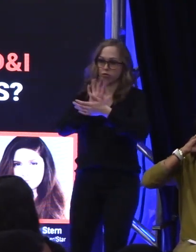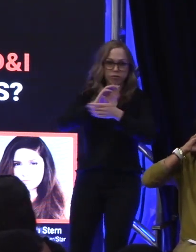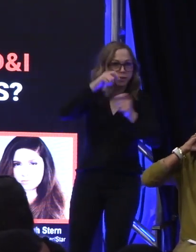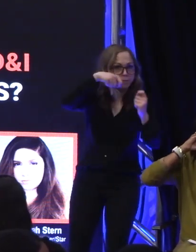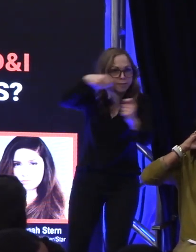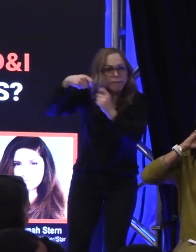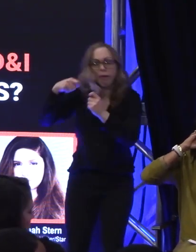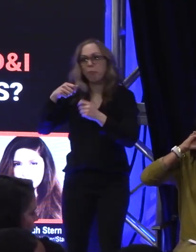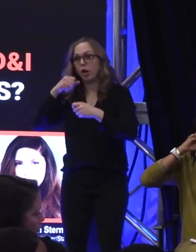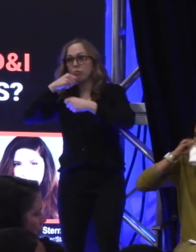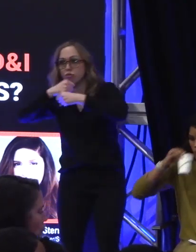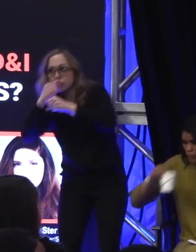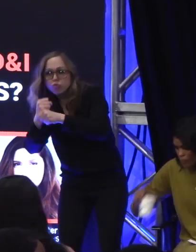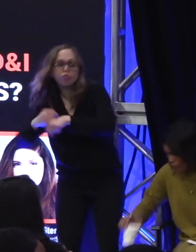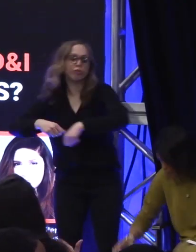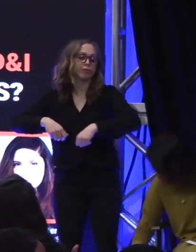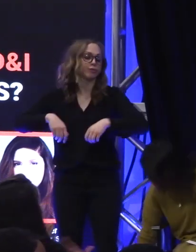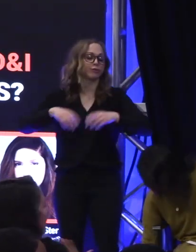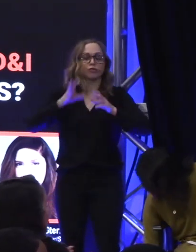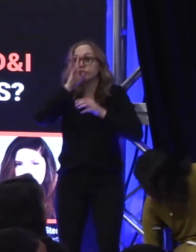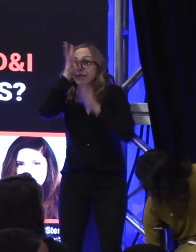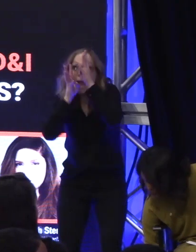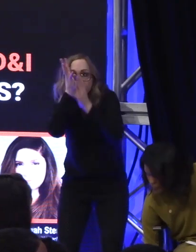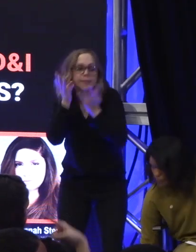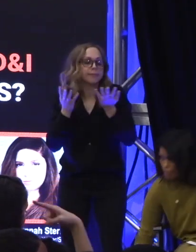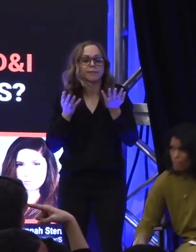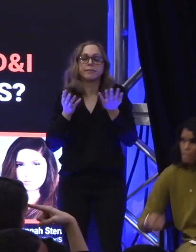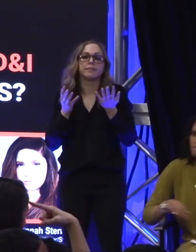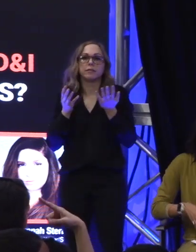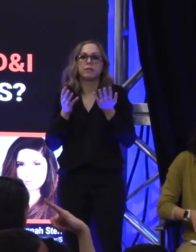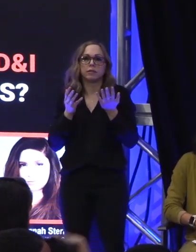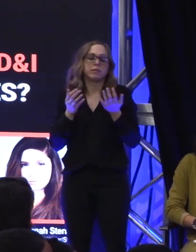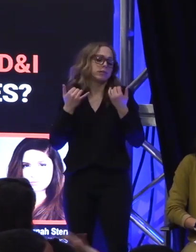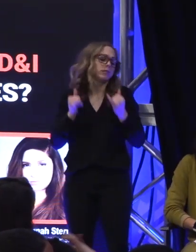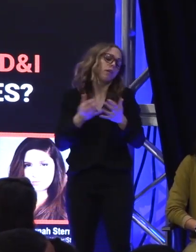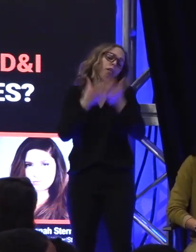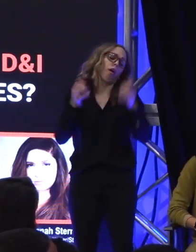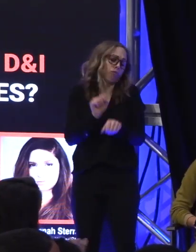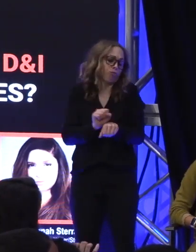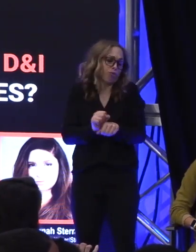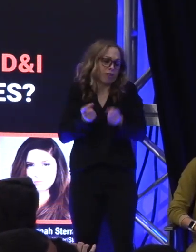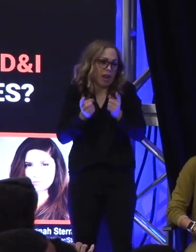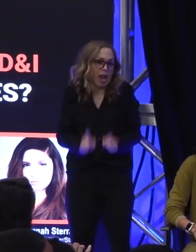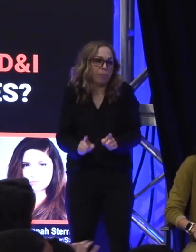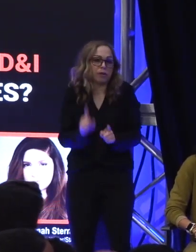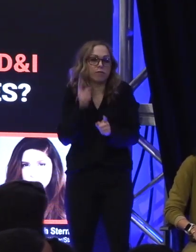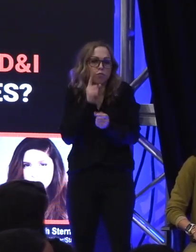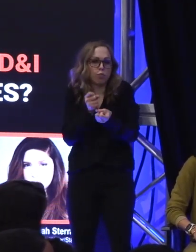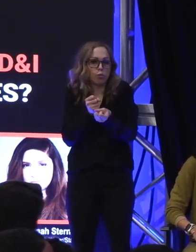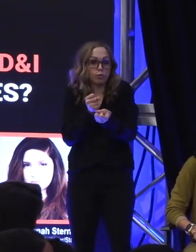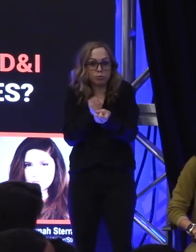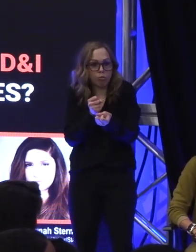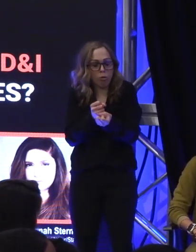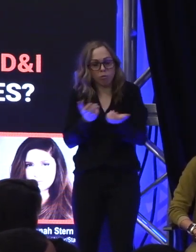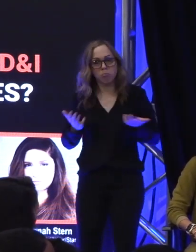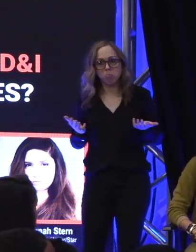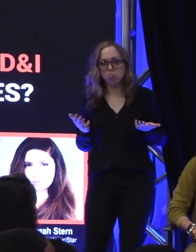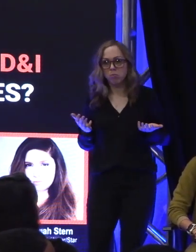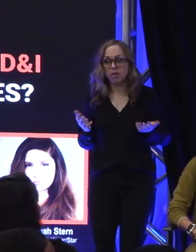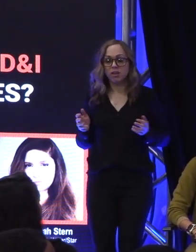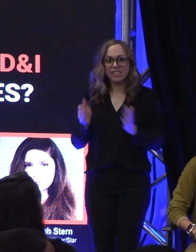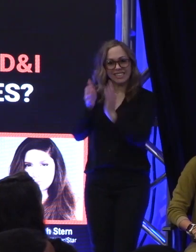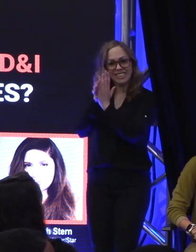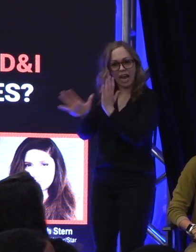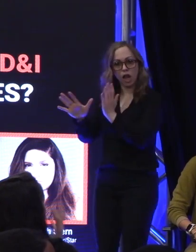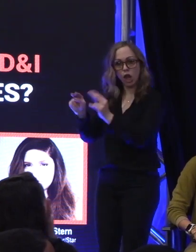or create. And, you know, I think there's lots of work being done to support, you know, how do we attract